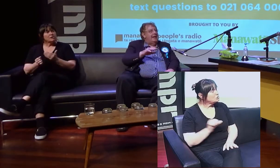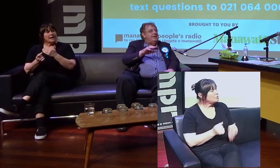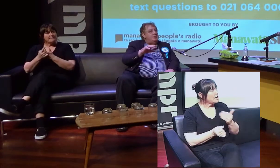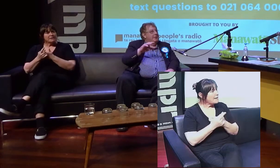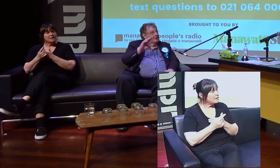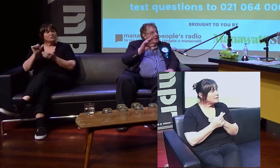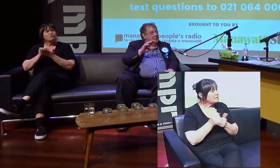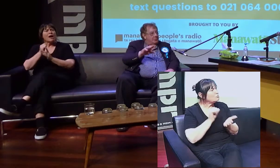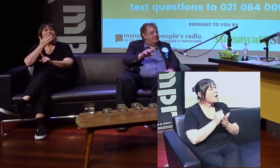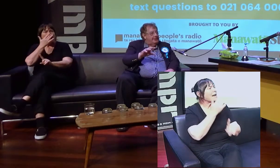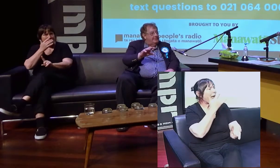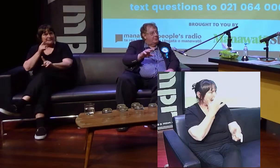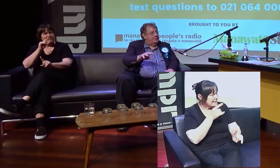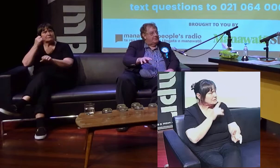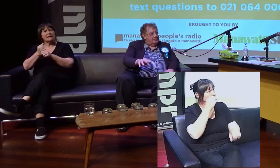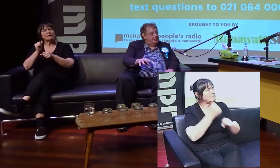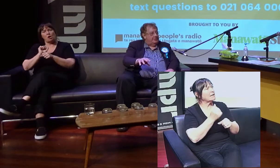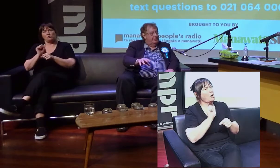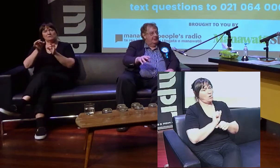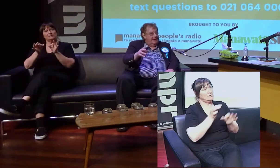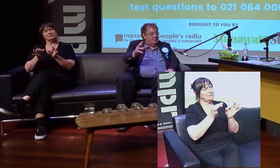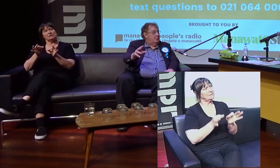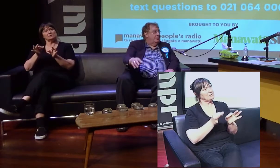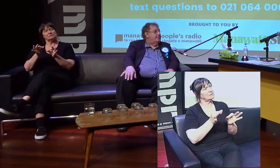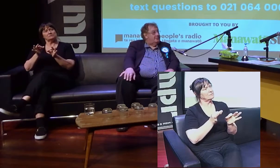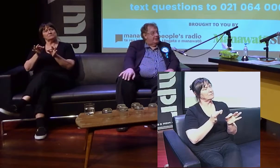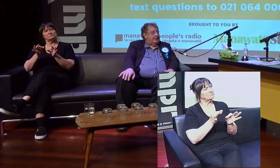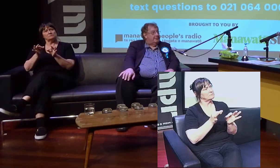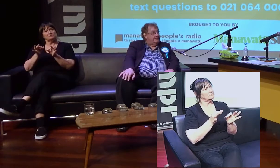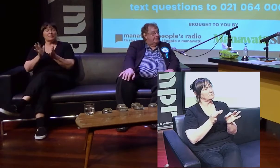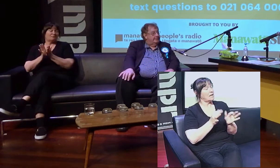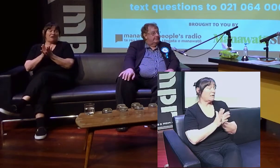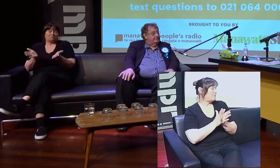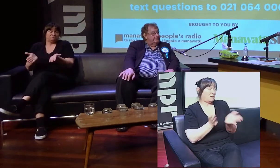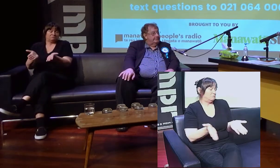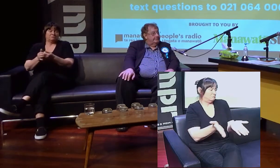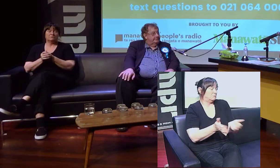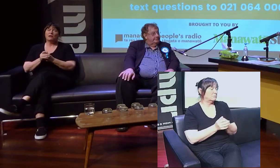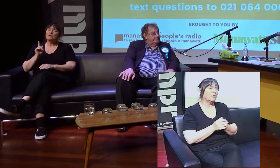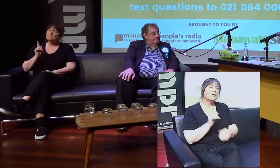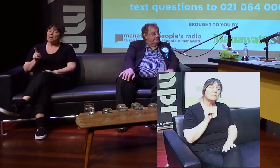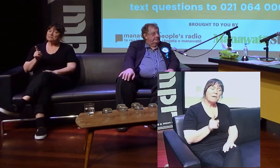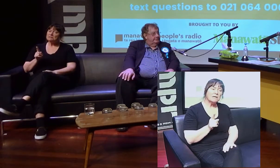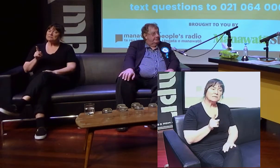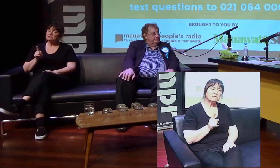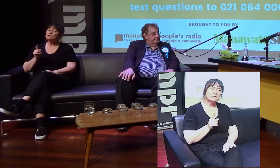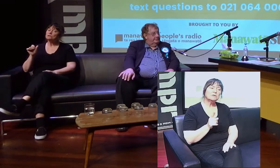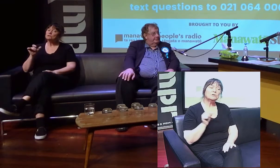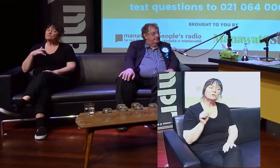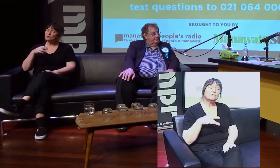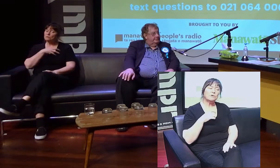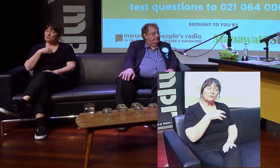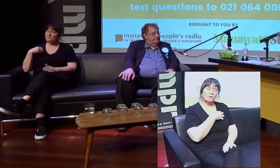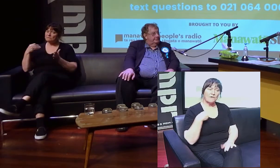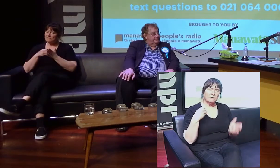of an age where they can make a proper informed decision on it, and we're more than happy for that to happen. But you would rather government funding was spent